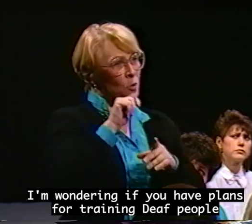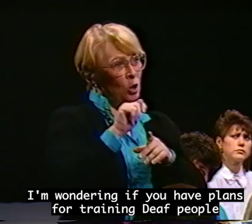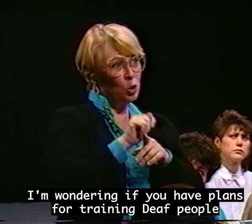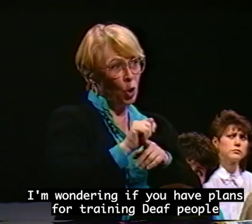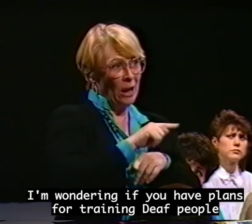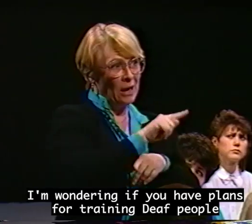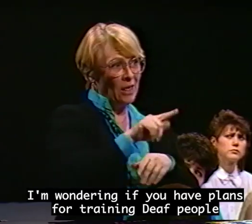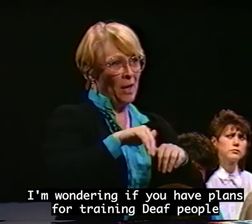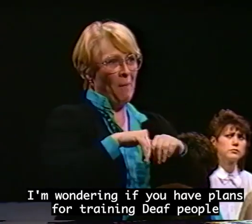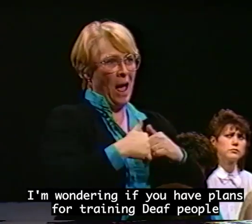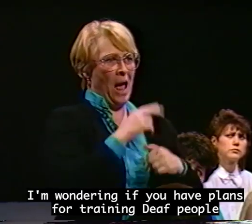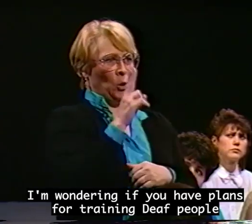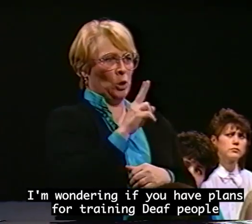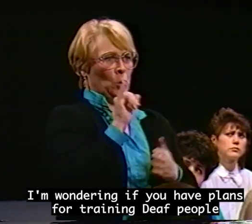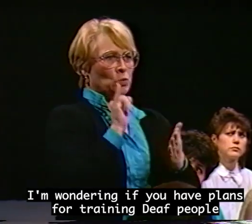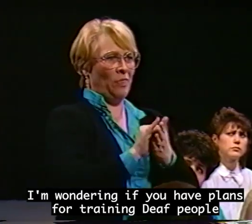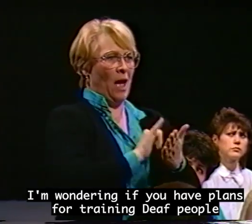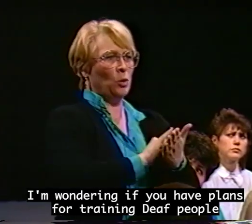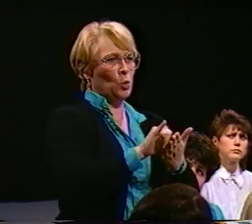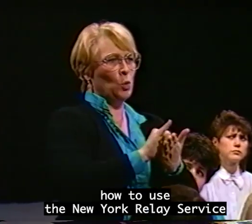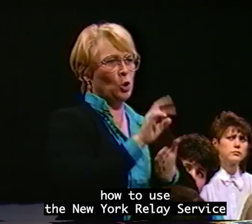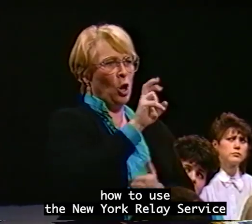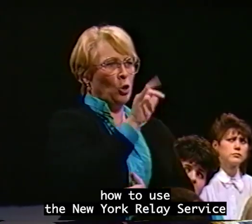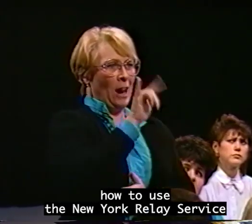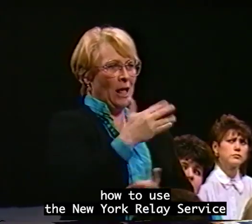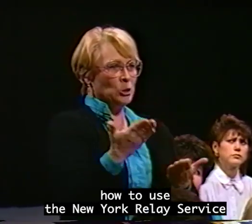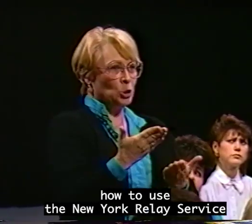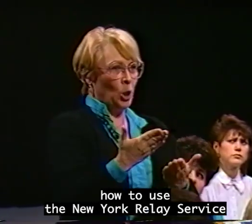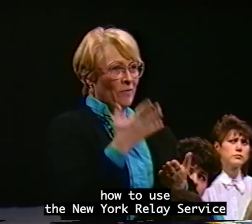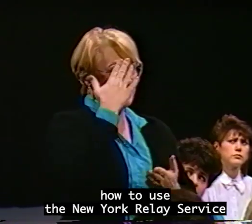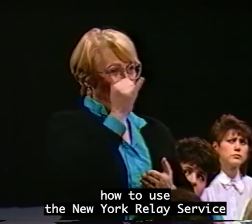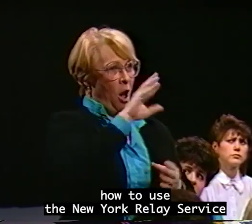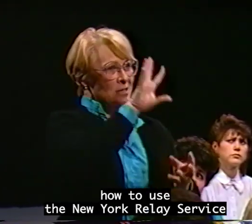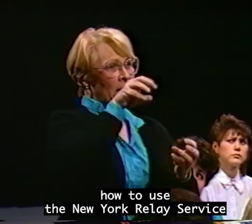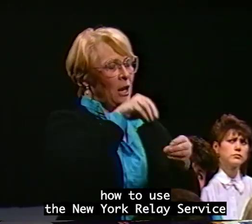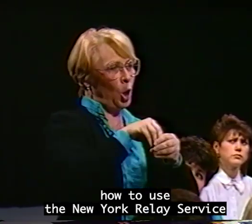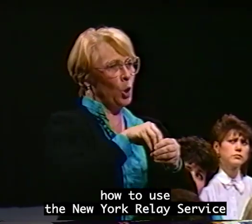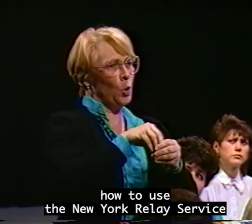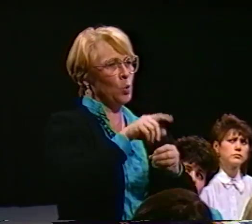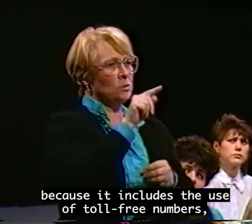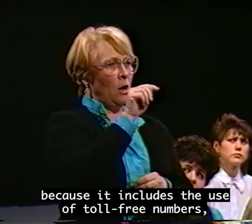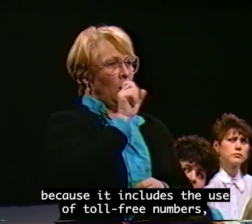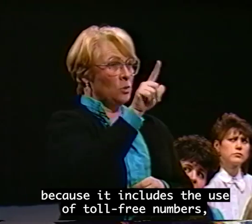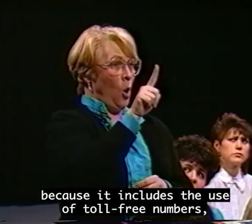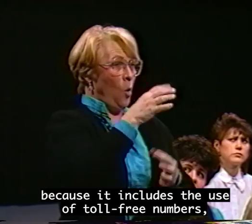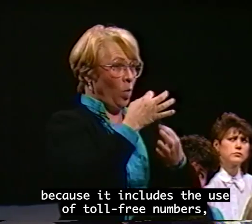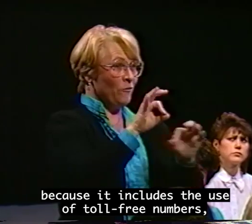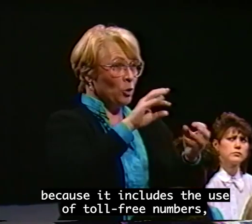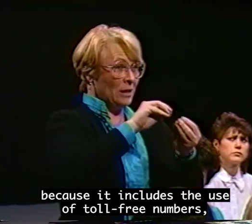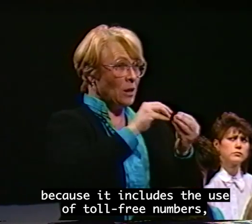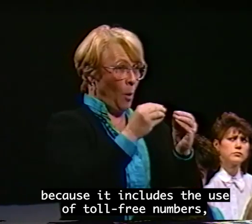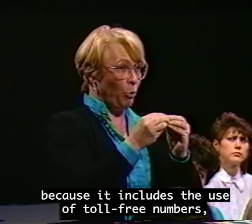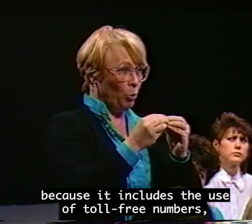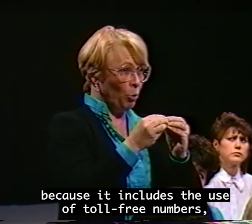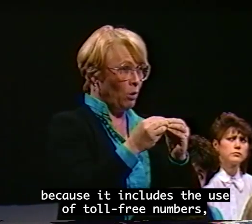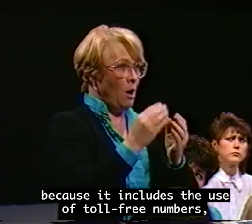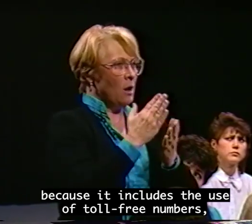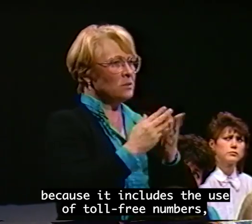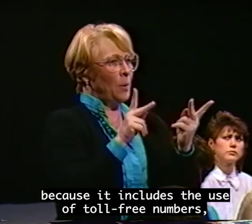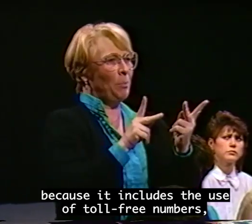I'm wondering if you have plans for training deaf people how to use the New York relay service, because it includes